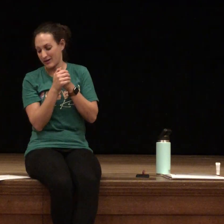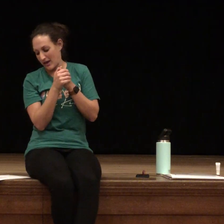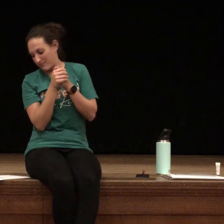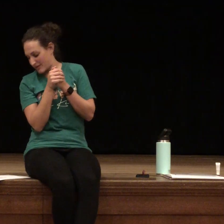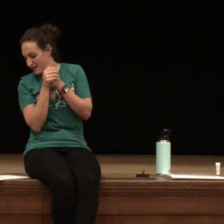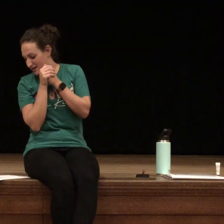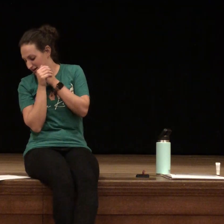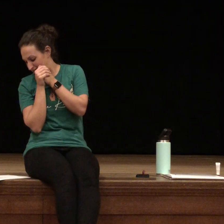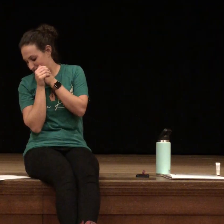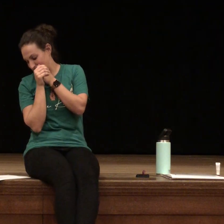game.